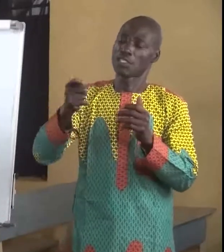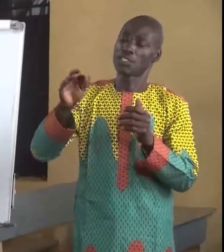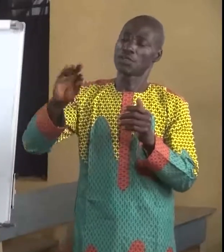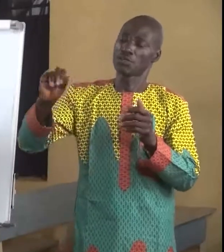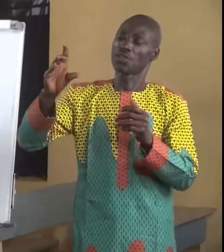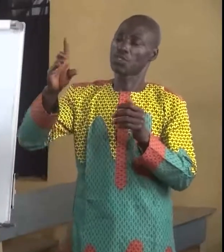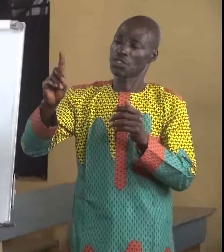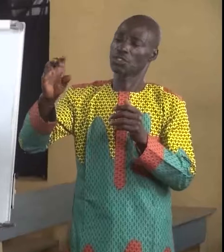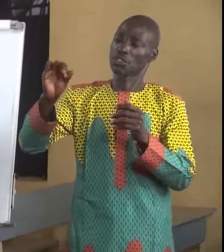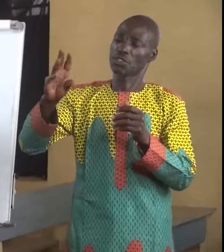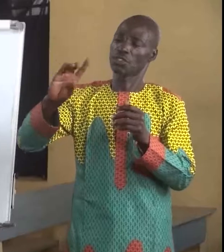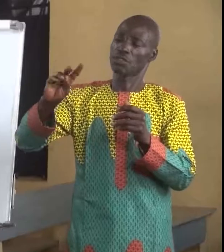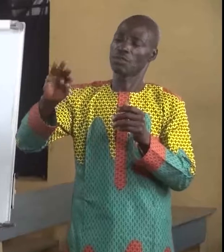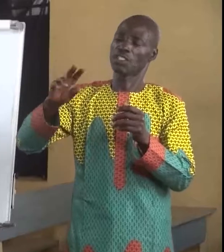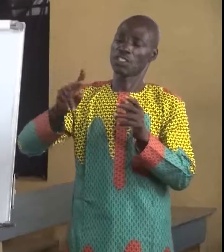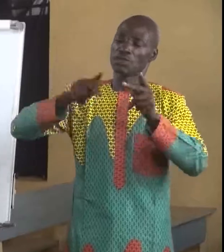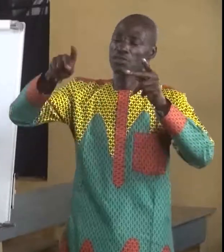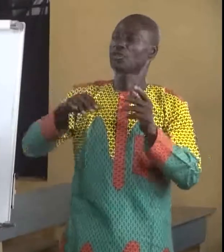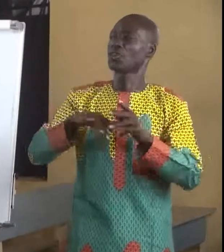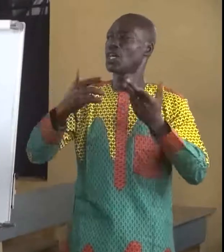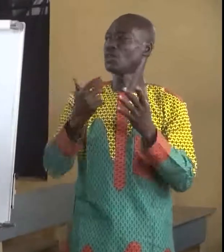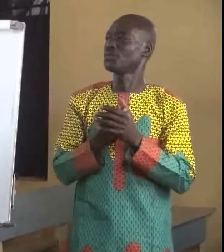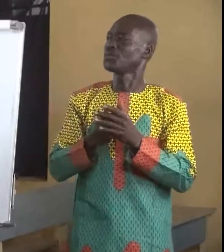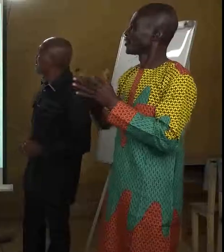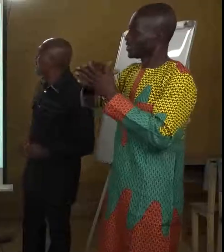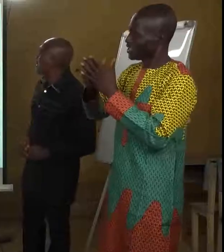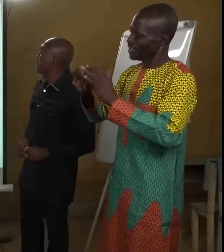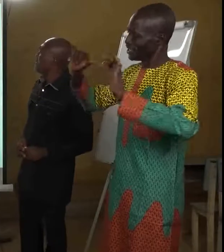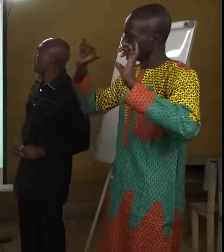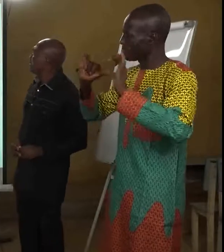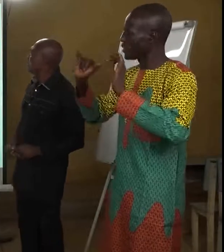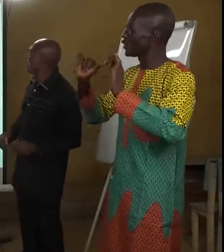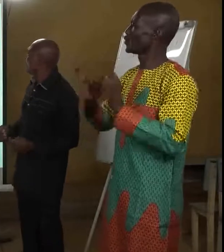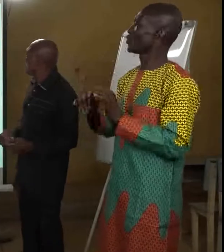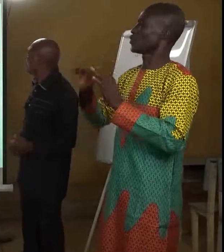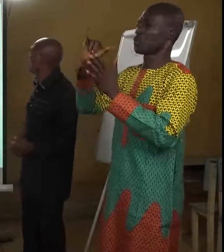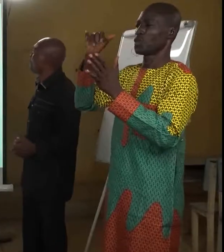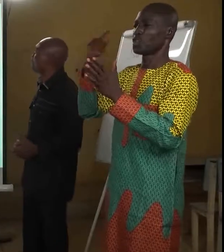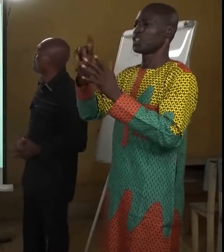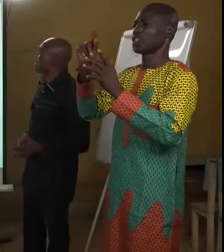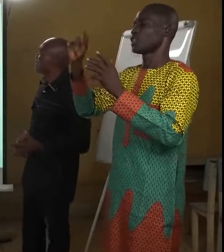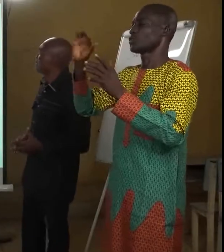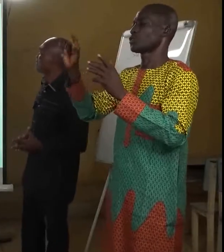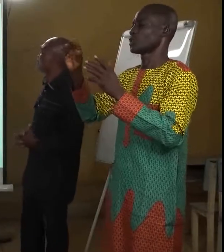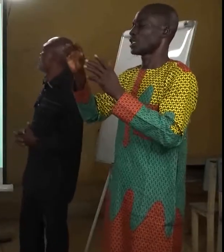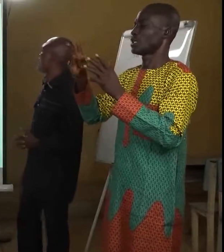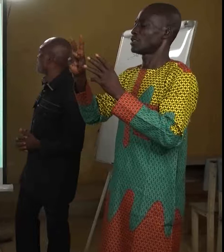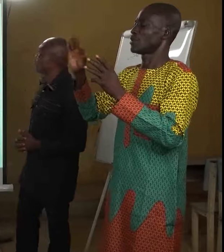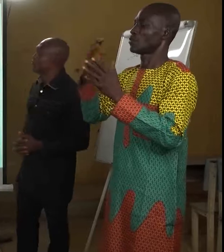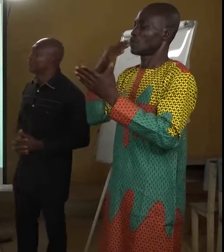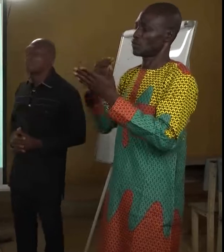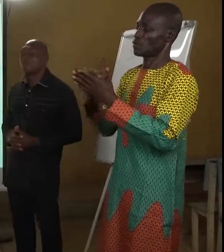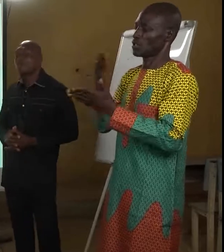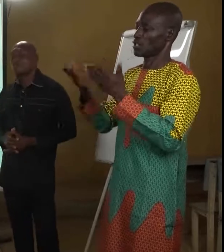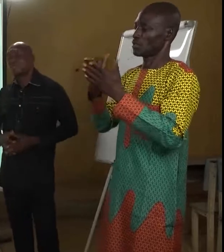domestic product. How do you measure GDP? You say that this measures the total value of goods and services that